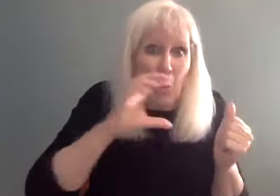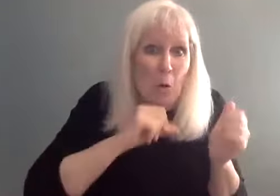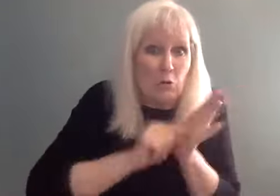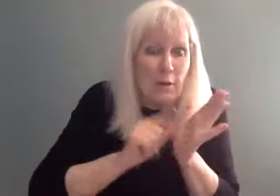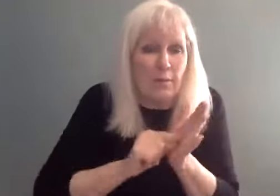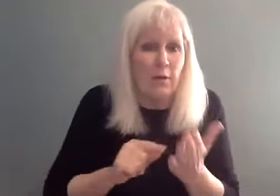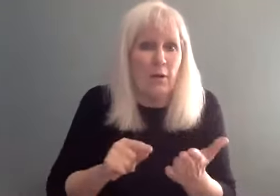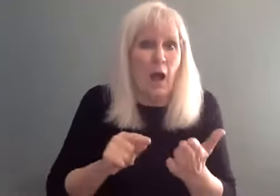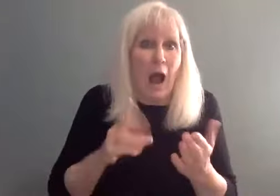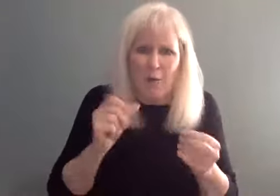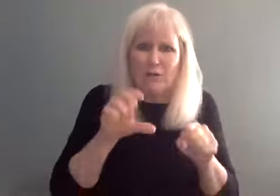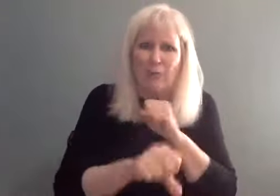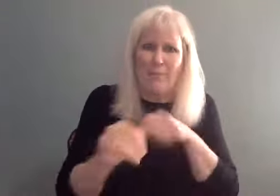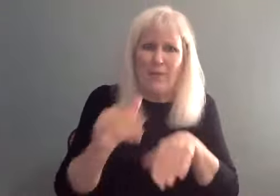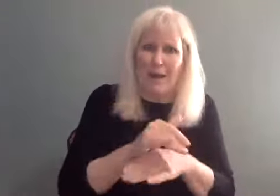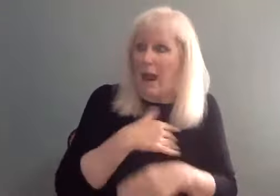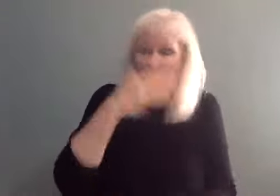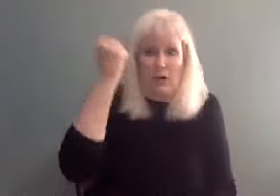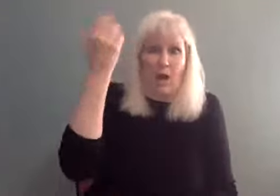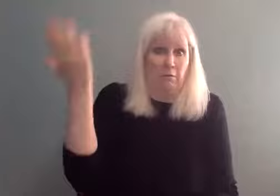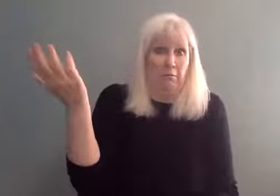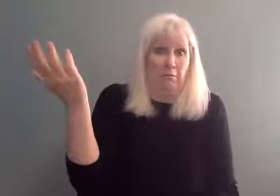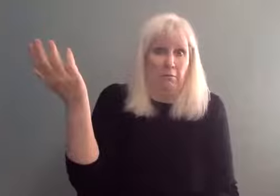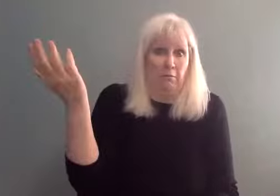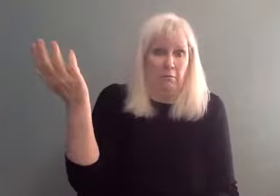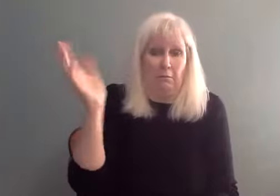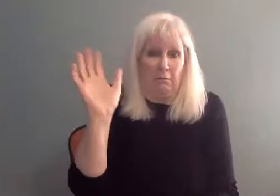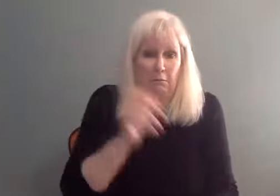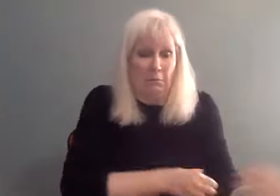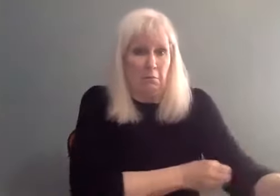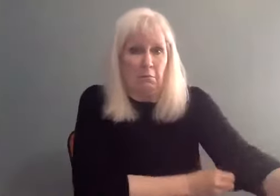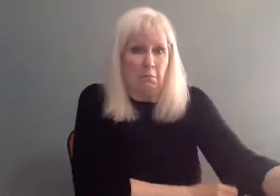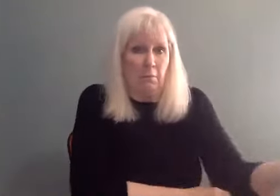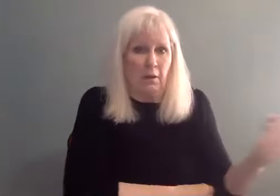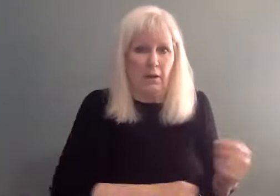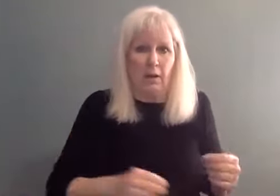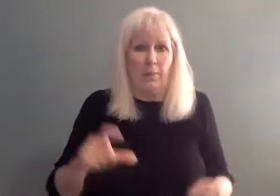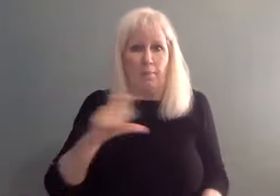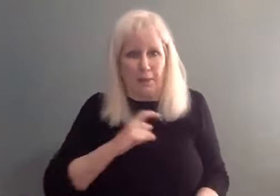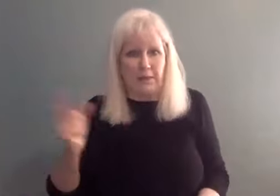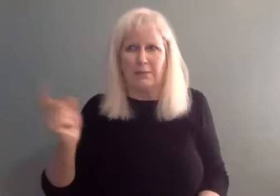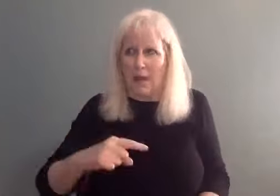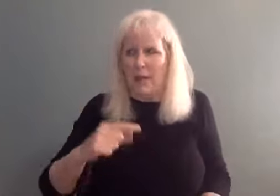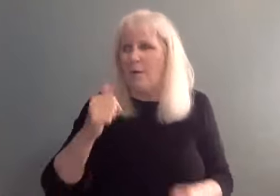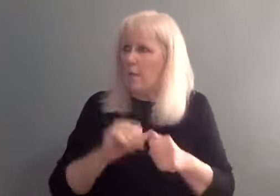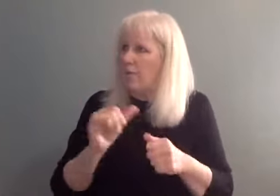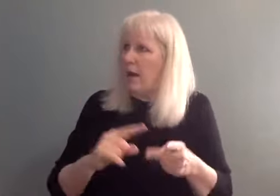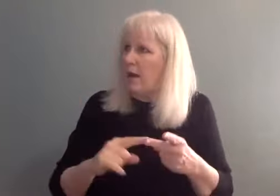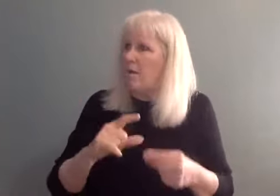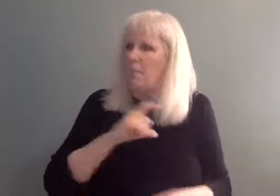was raped. I know that I was beaten up. I know that the police came and found me because somebody called, ended